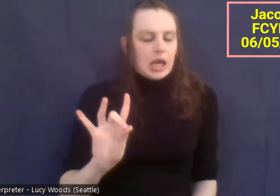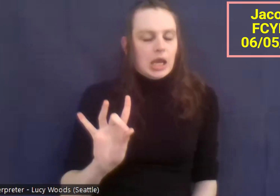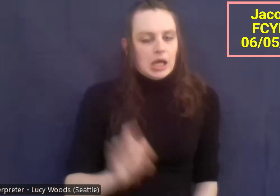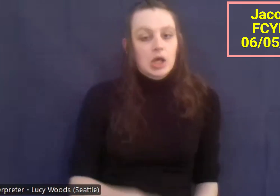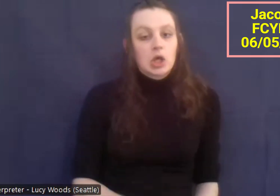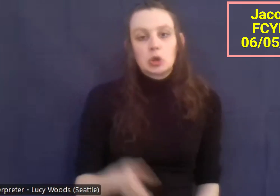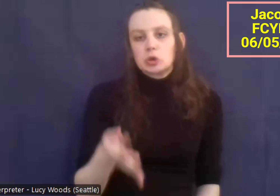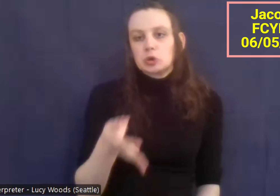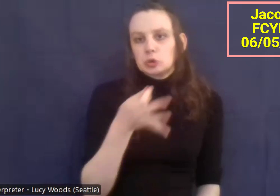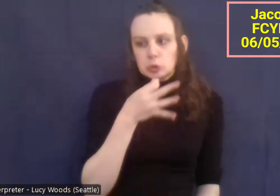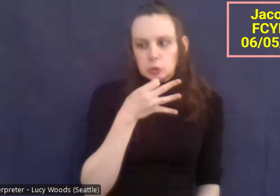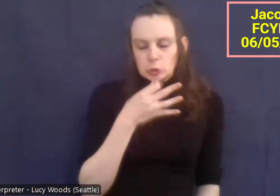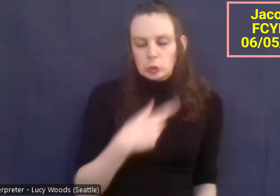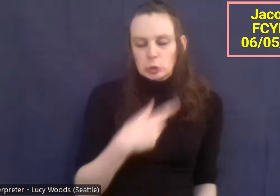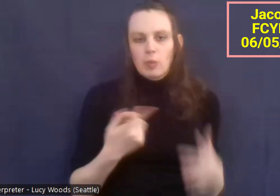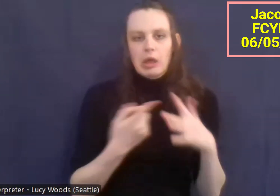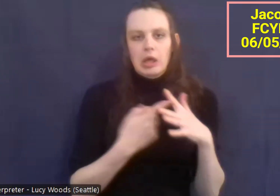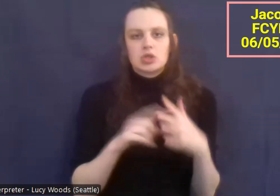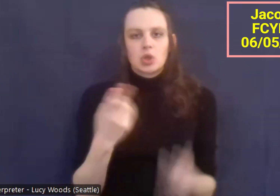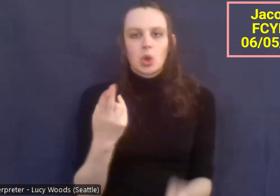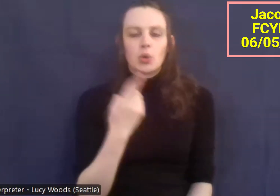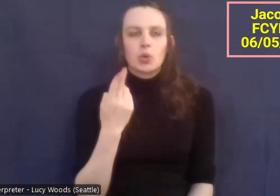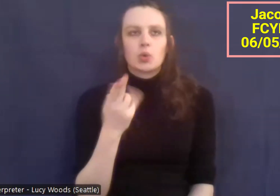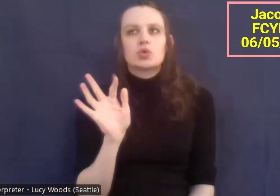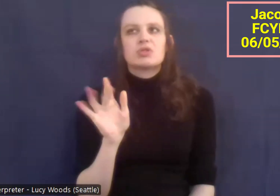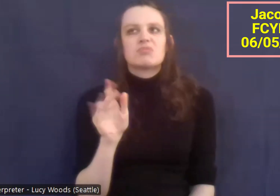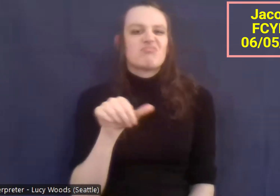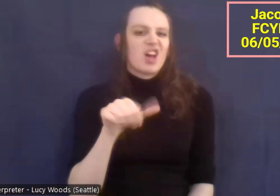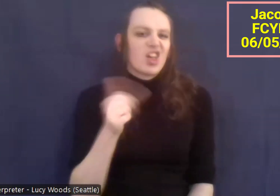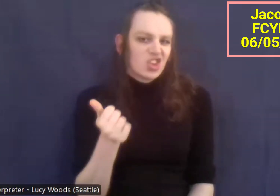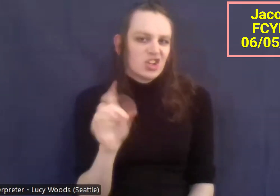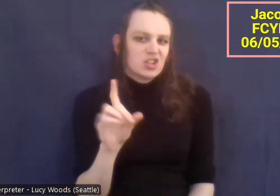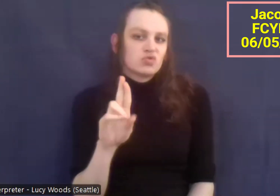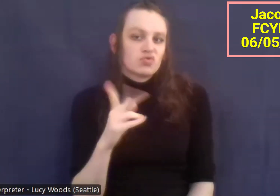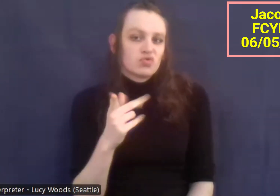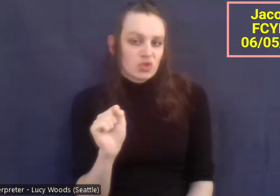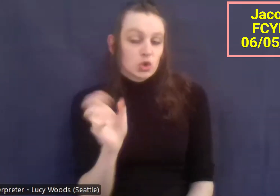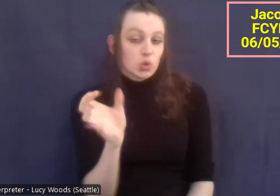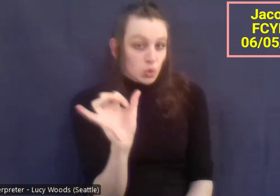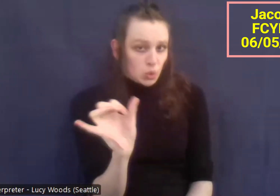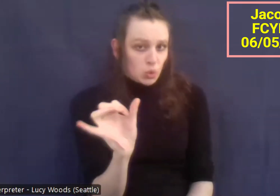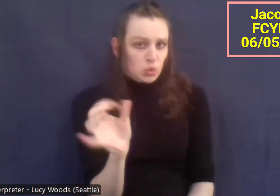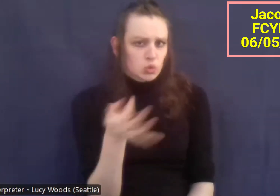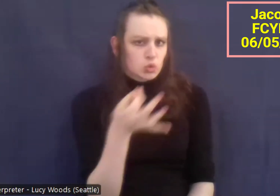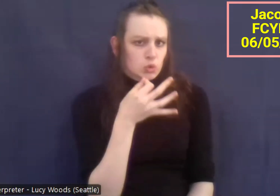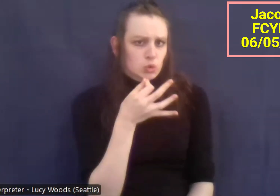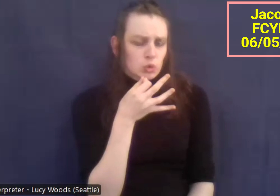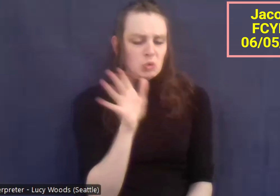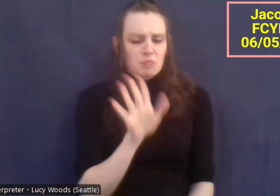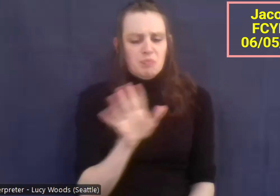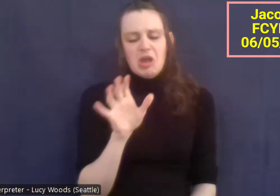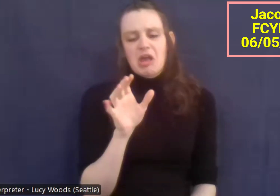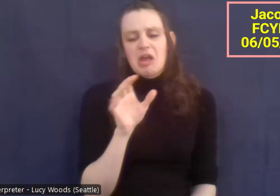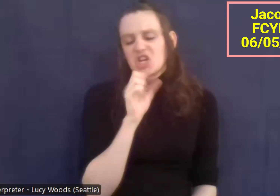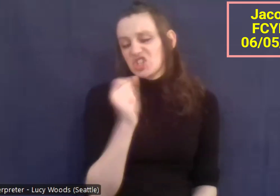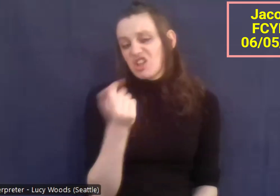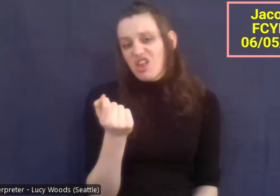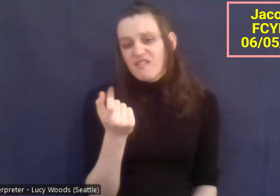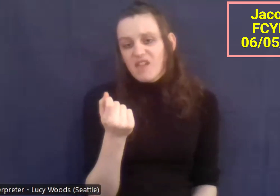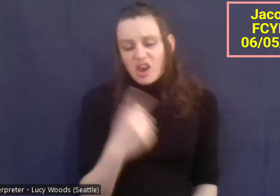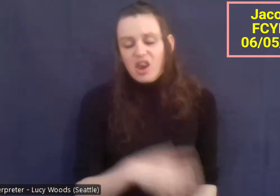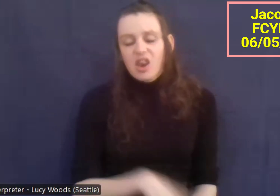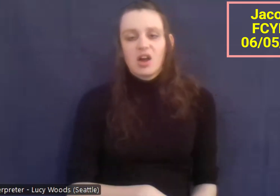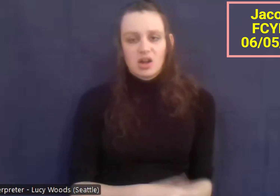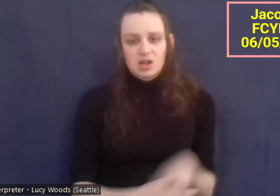started using other substances shortly after that when I was about 11.